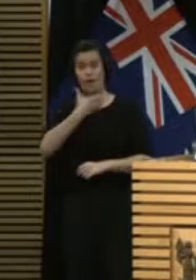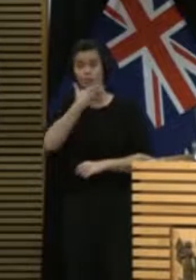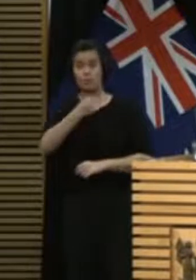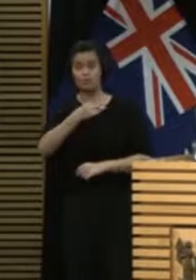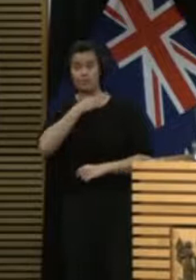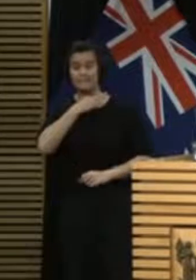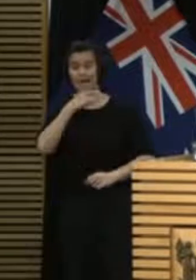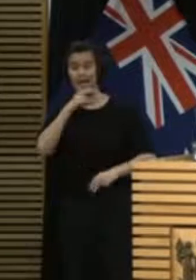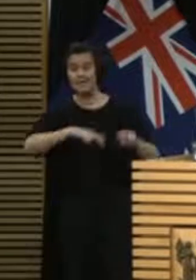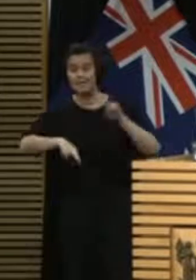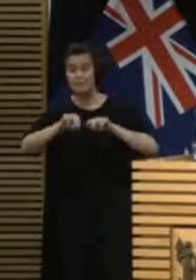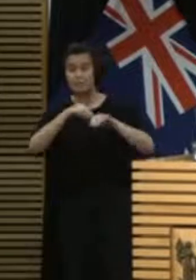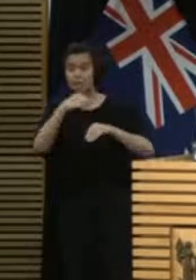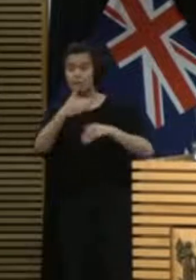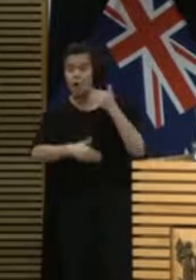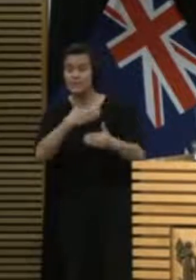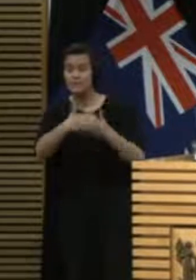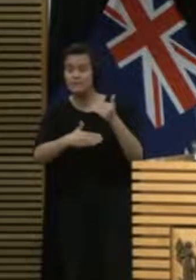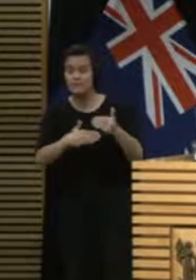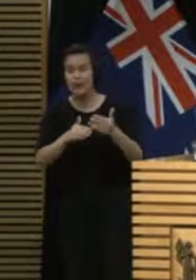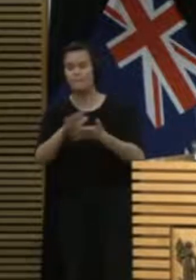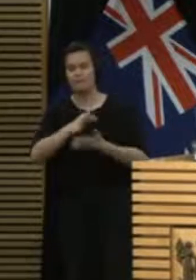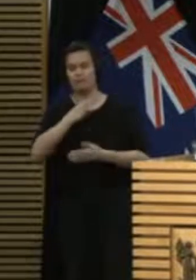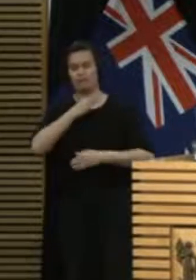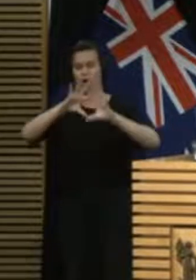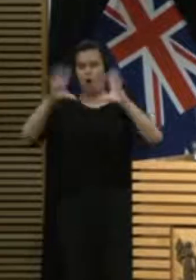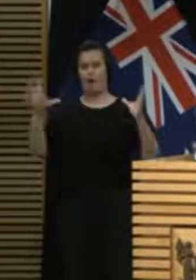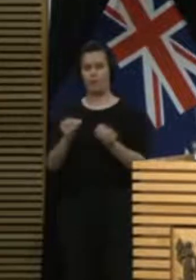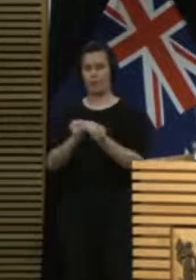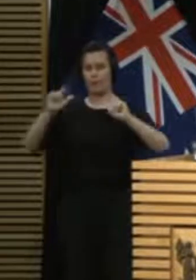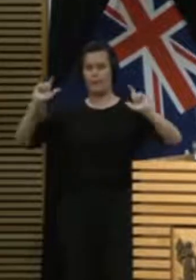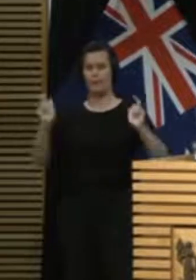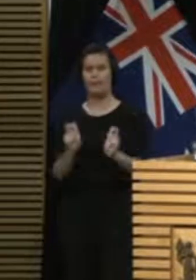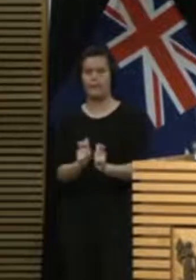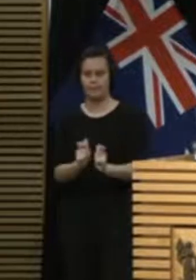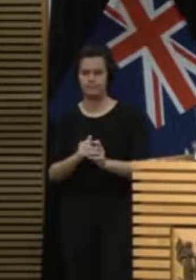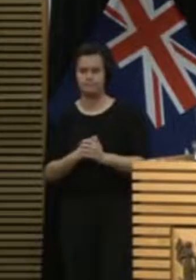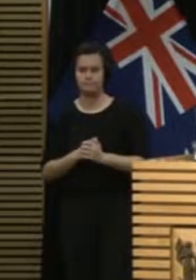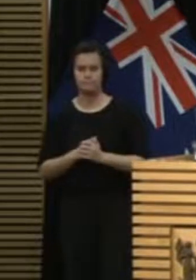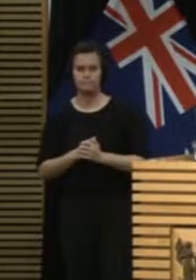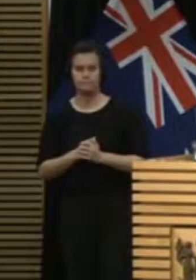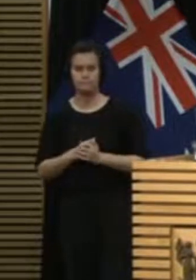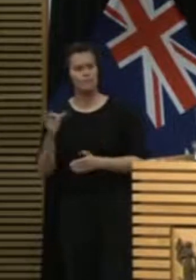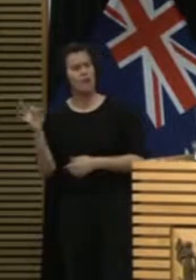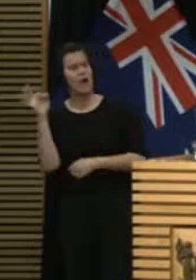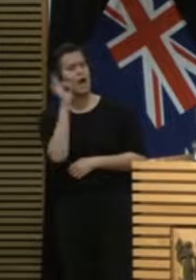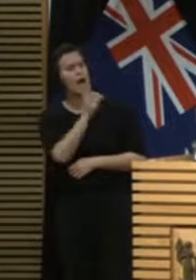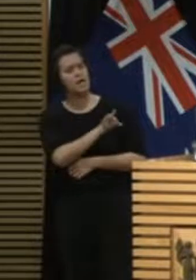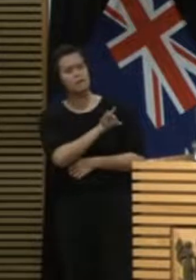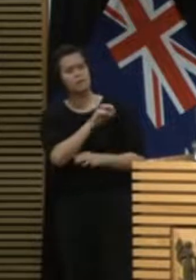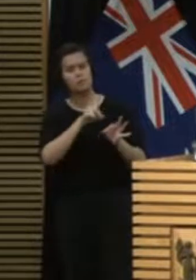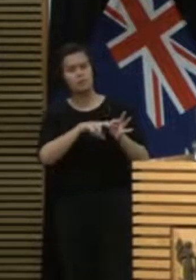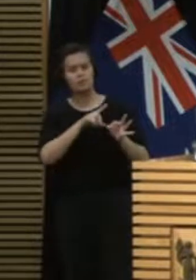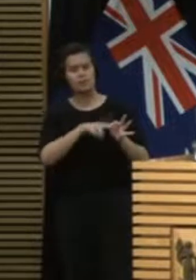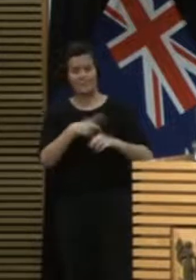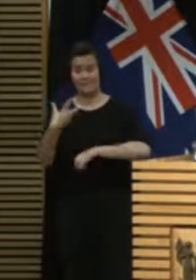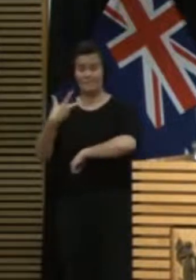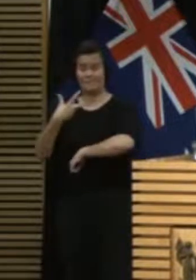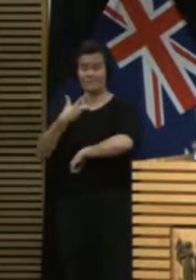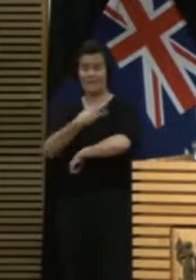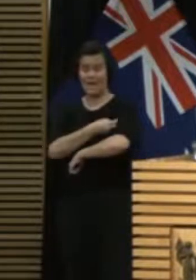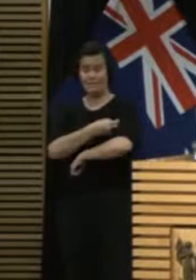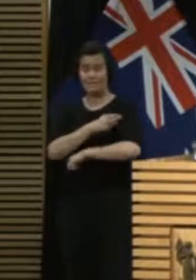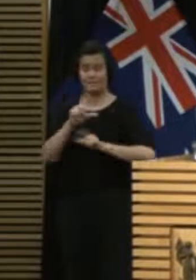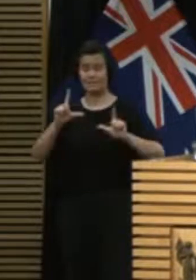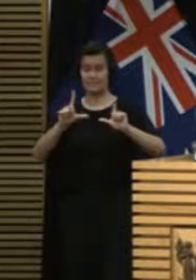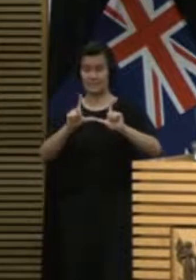involved for there to be litigation. Just on the vaccine certificates, which are going to be crucial to make this happen, Yep. when